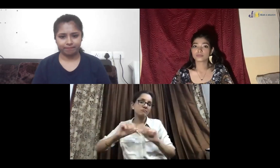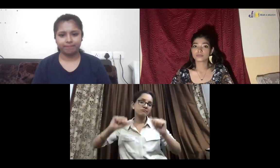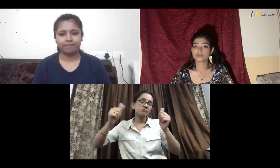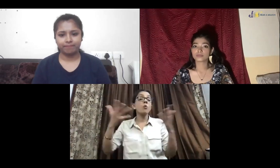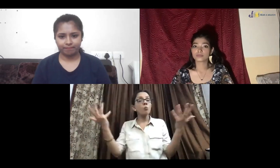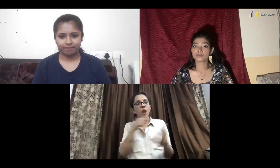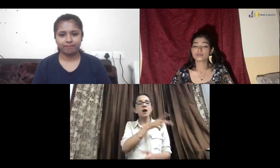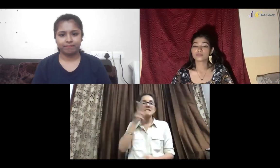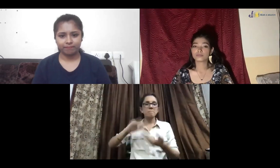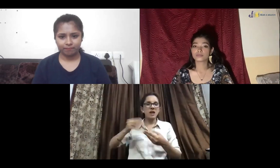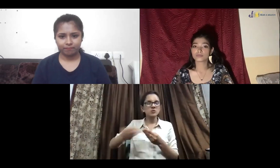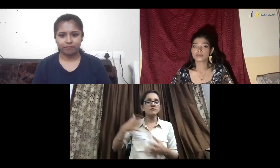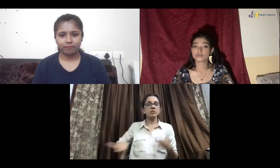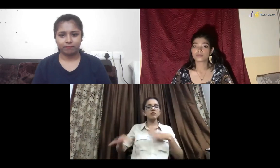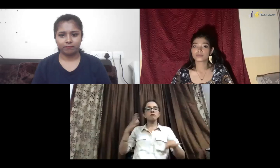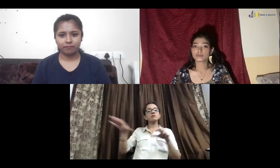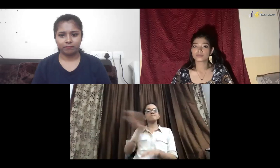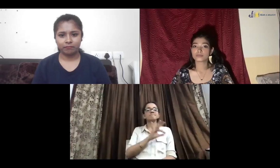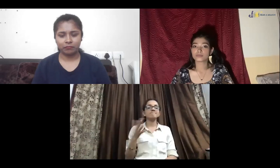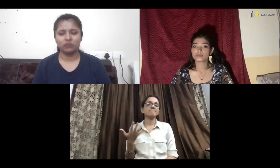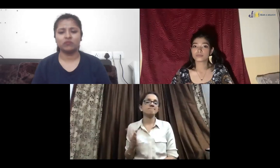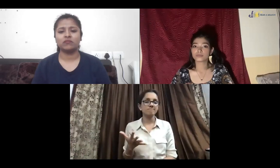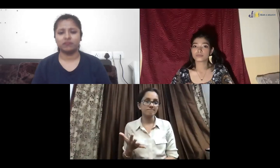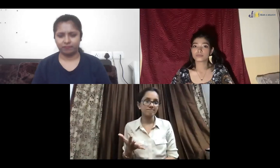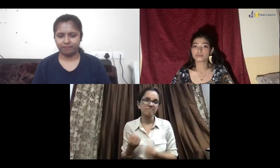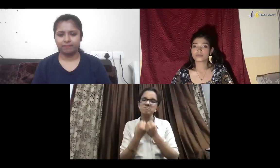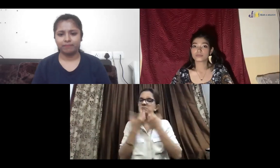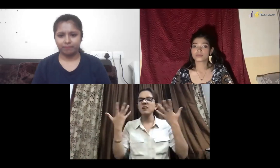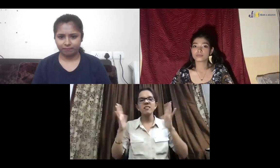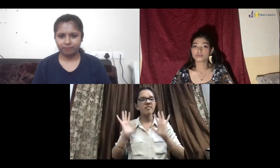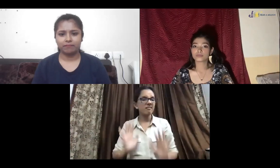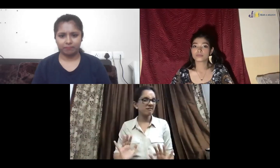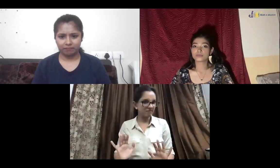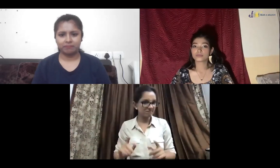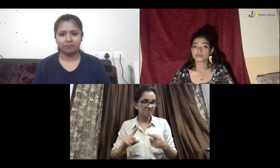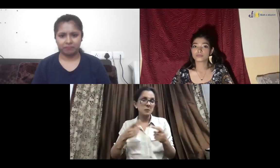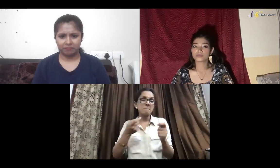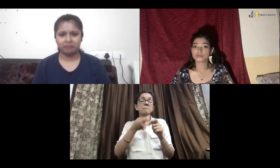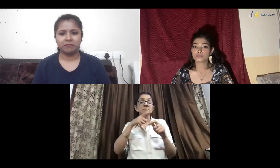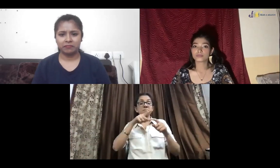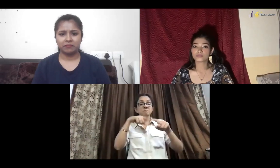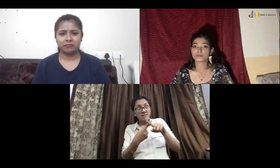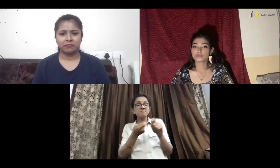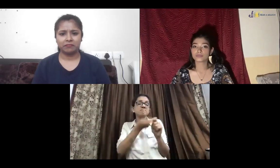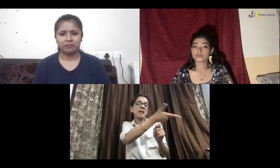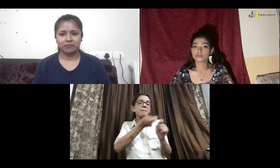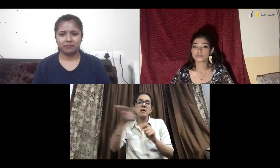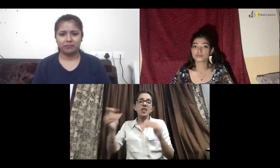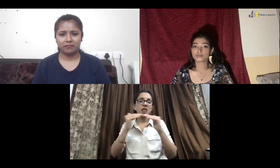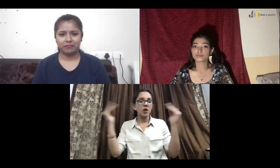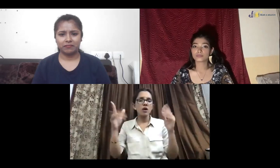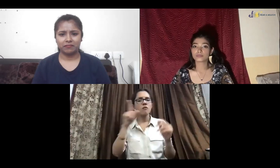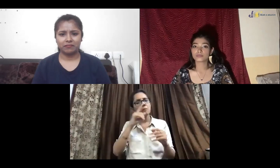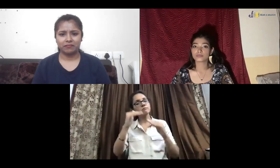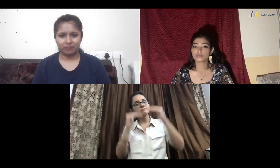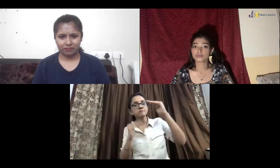women are not being selected in the jobs, because if they will say that, yeah, we are soon planning to get married, that would be the reason.